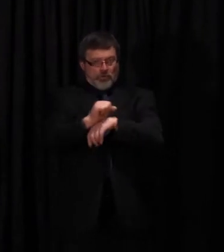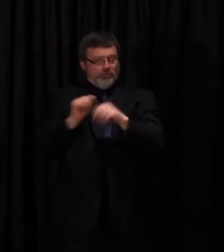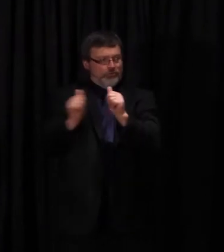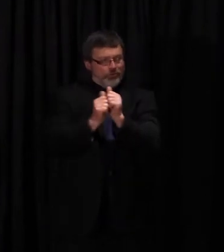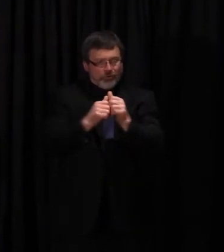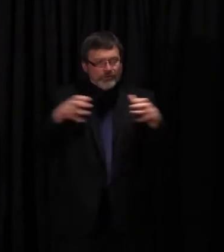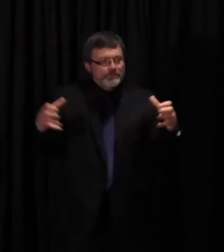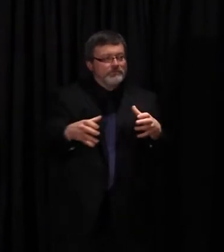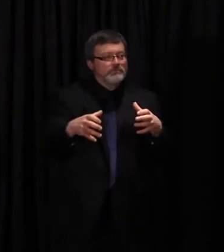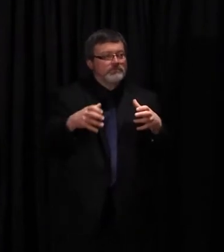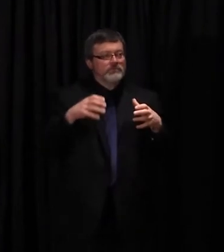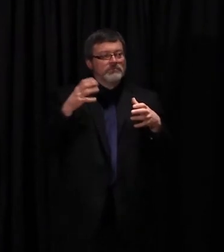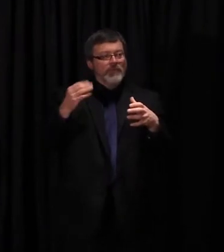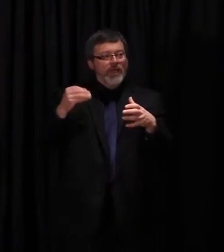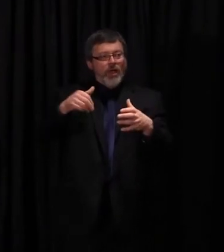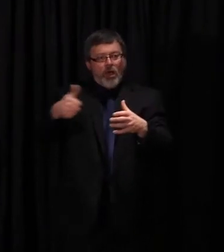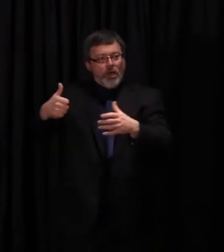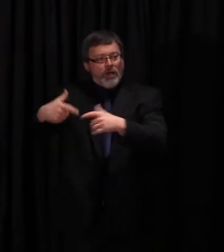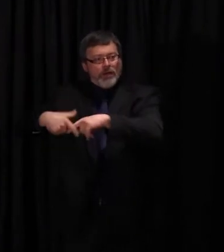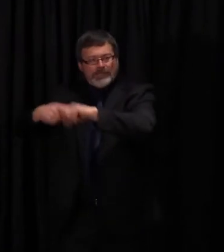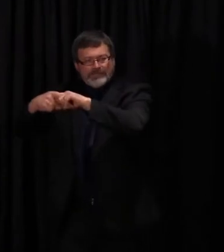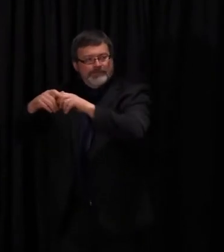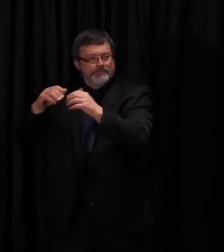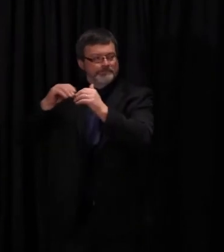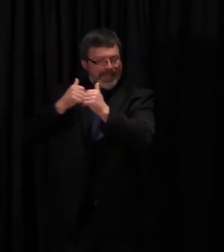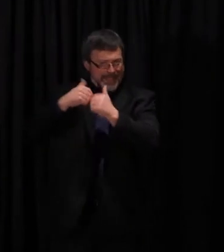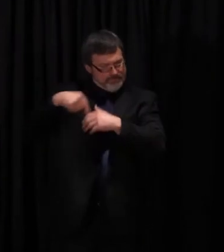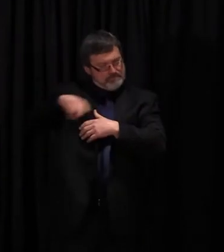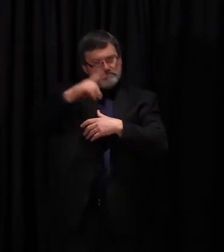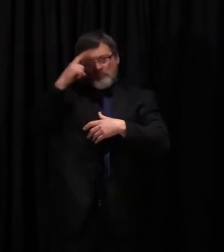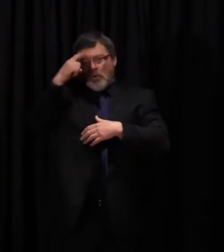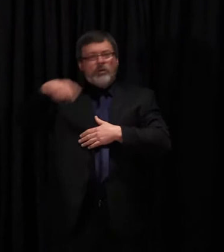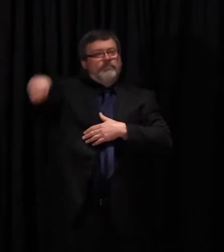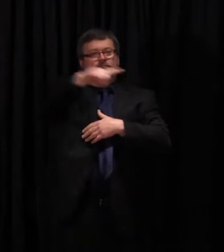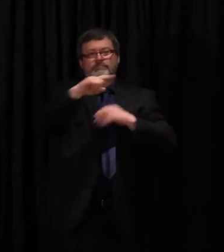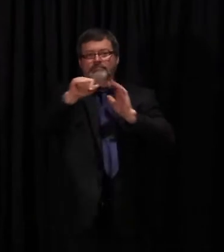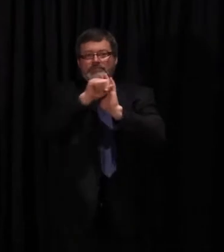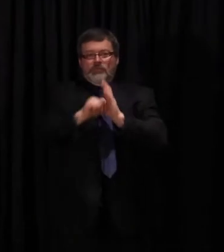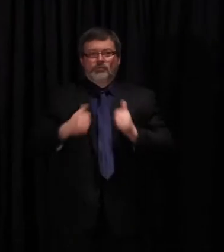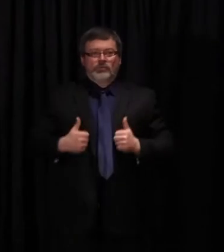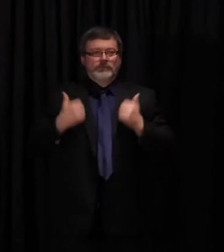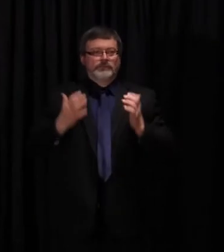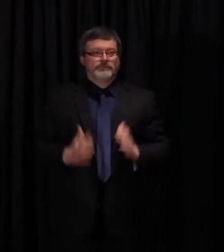set aside to do what's best for our fellow Vermonters.